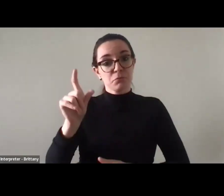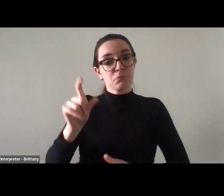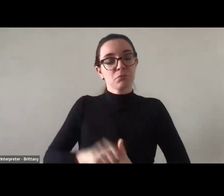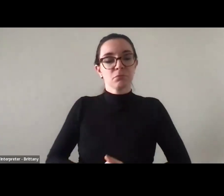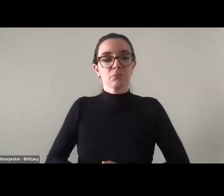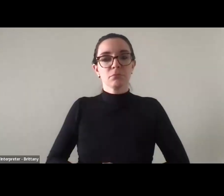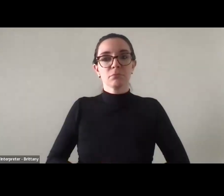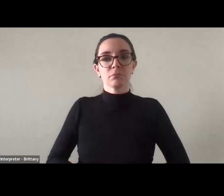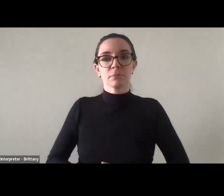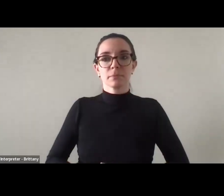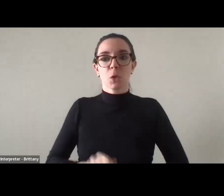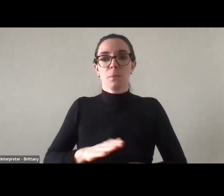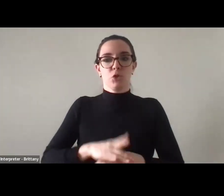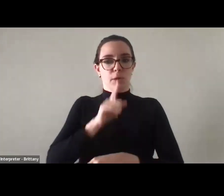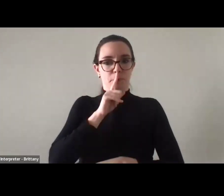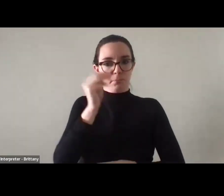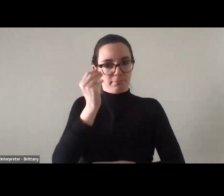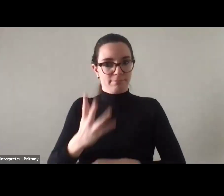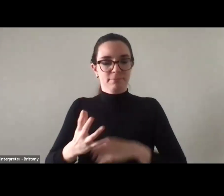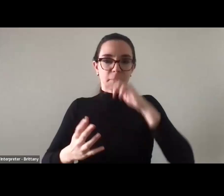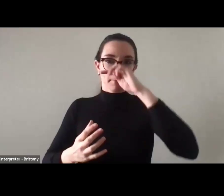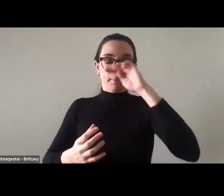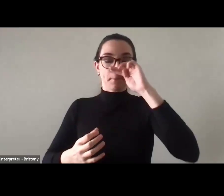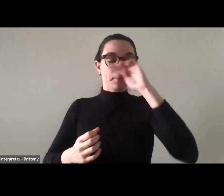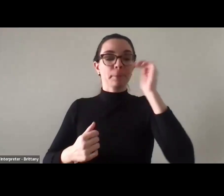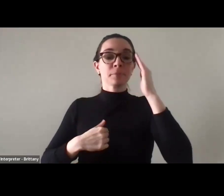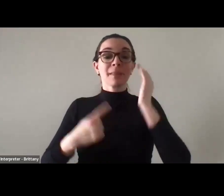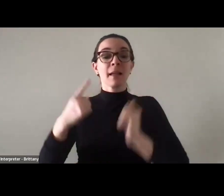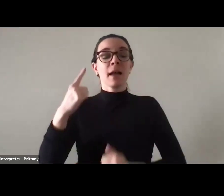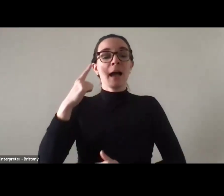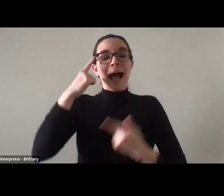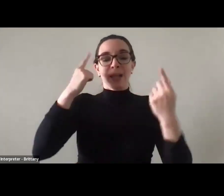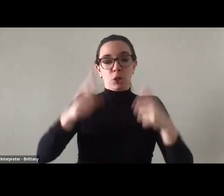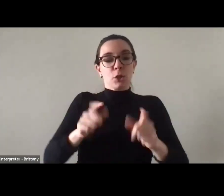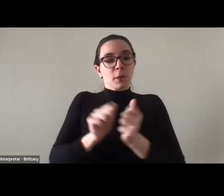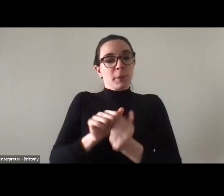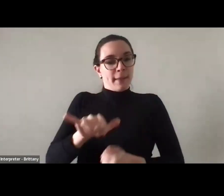You're on mute, Scott. Whoops, sorry about that. I definitely concur with that.